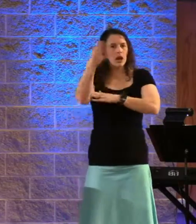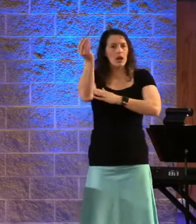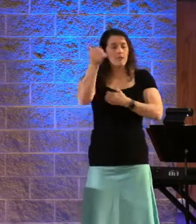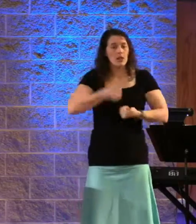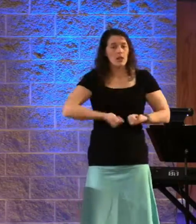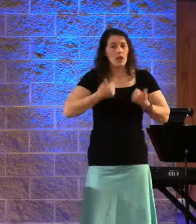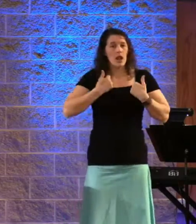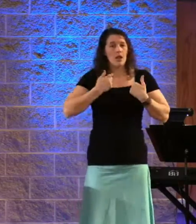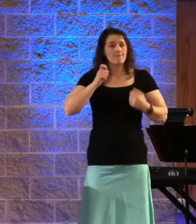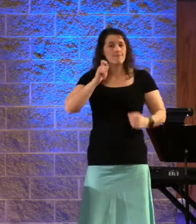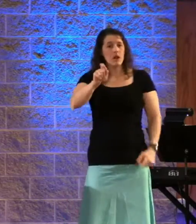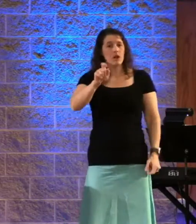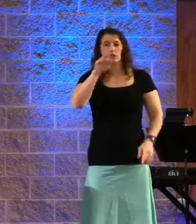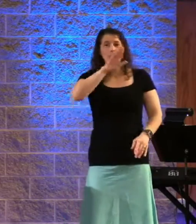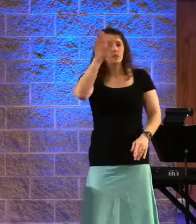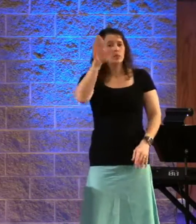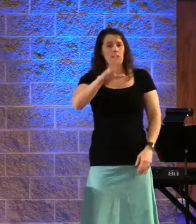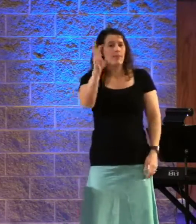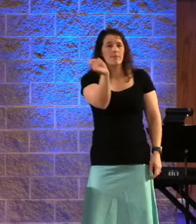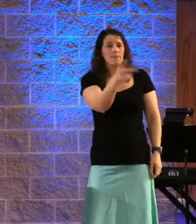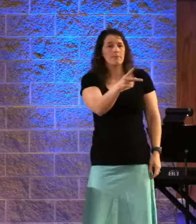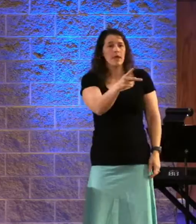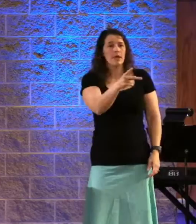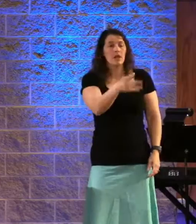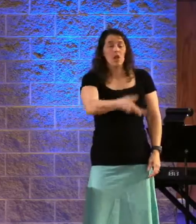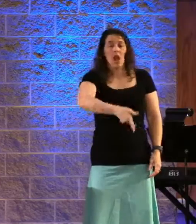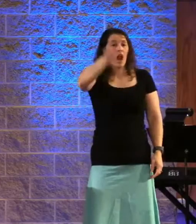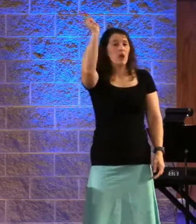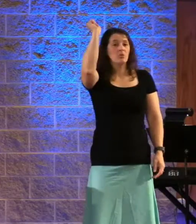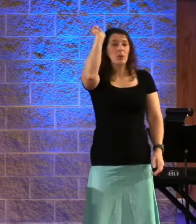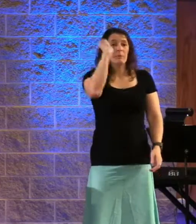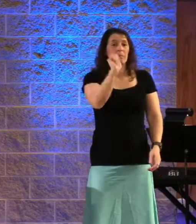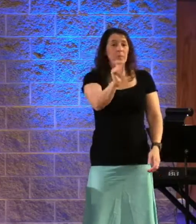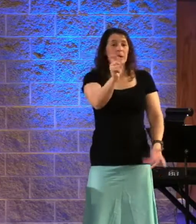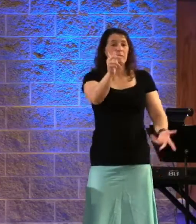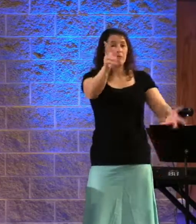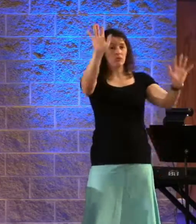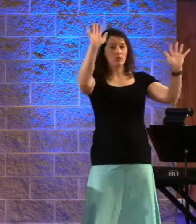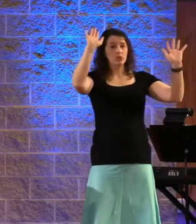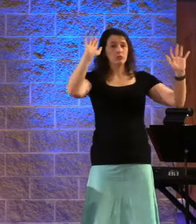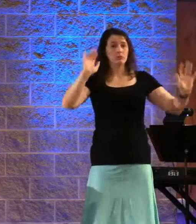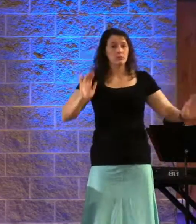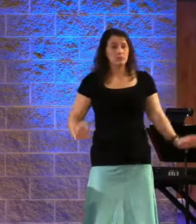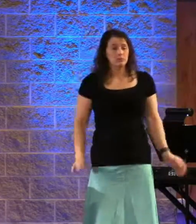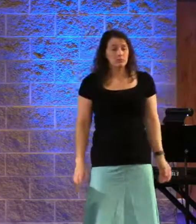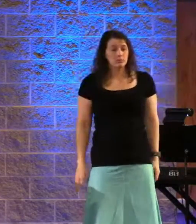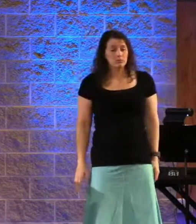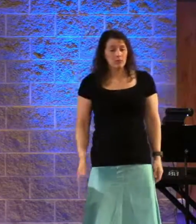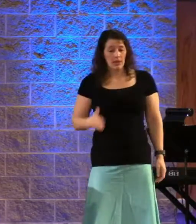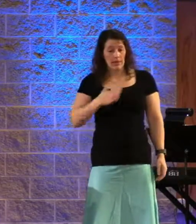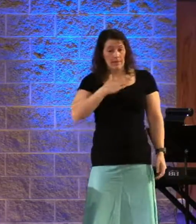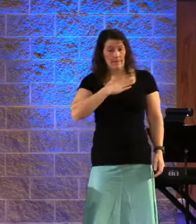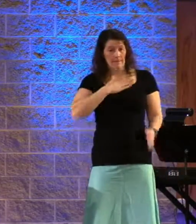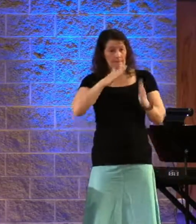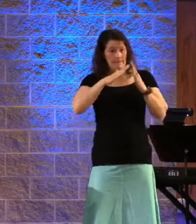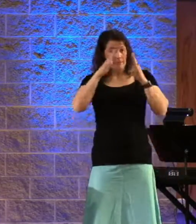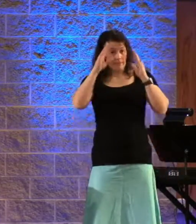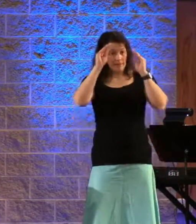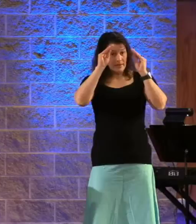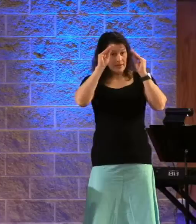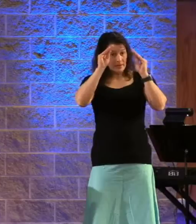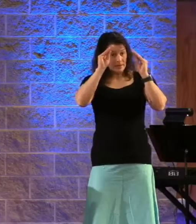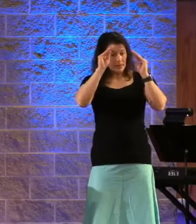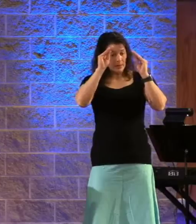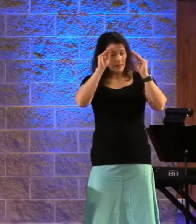life. You can never come back. You're out. Period. It's over. My teaching,